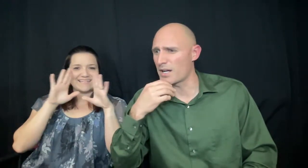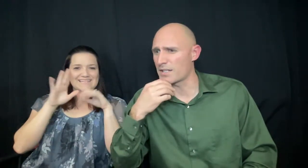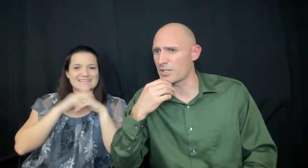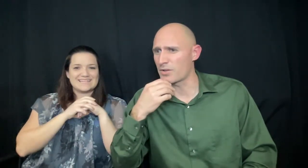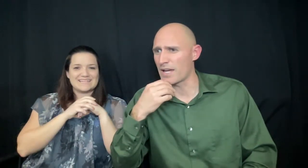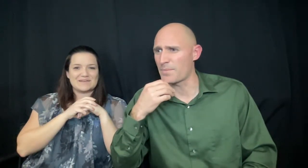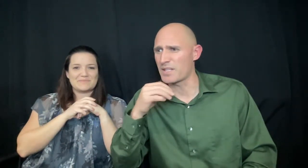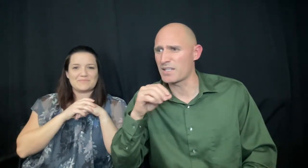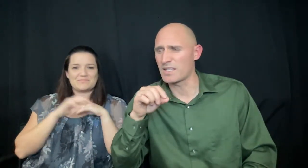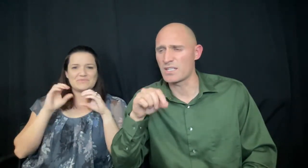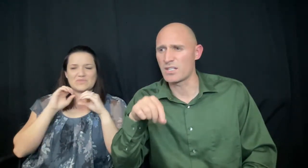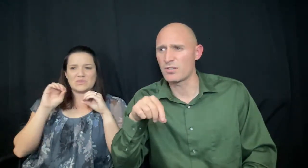audio happening in here.